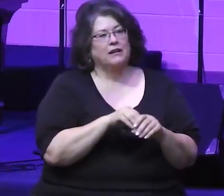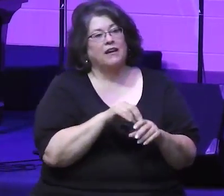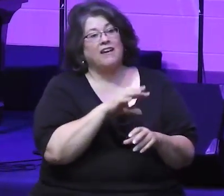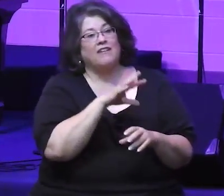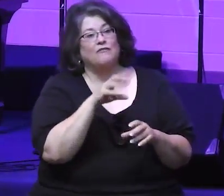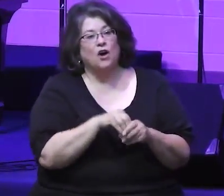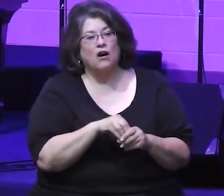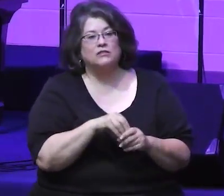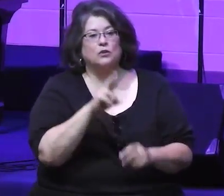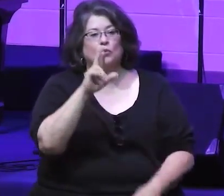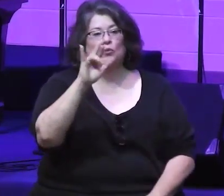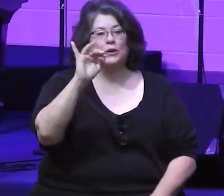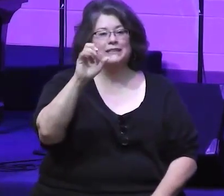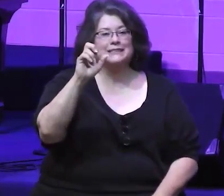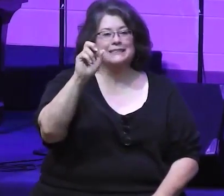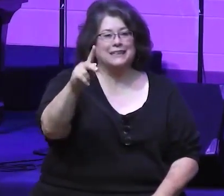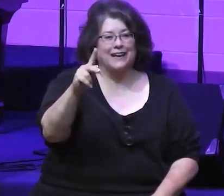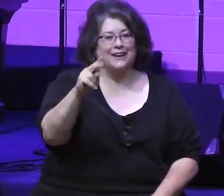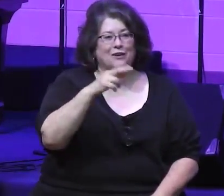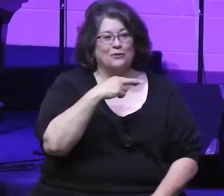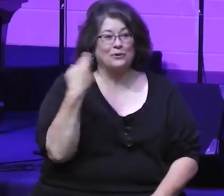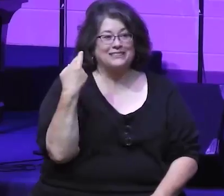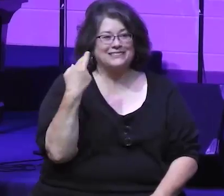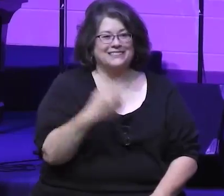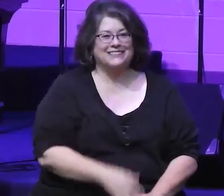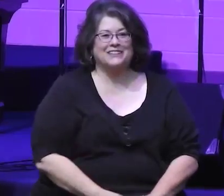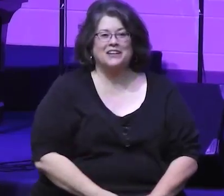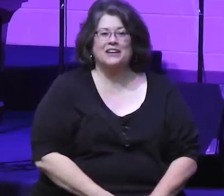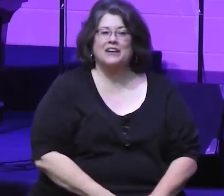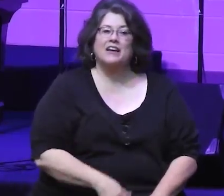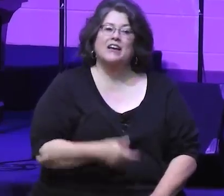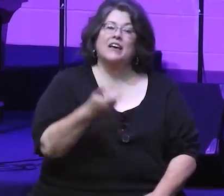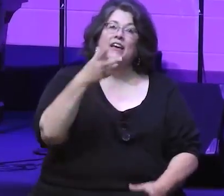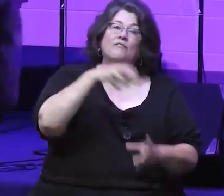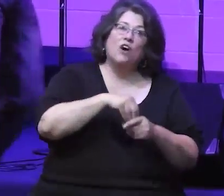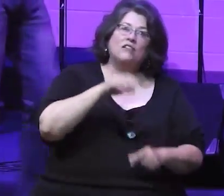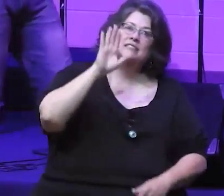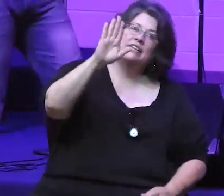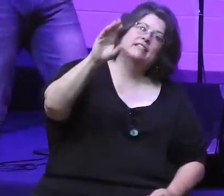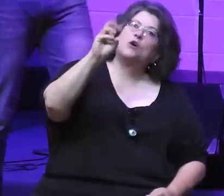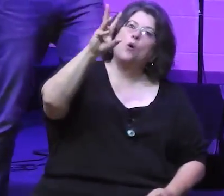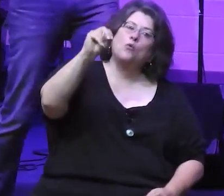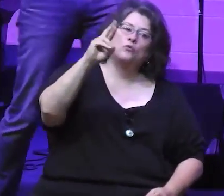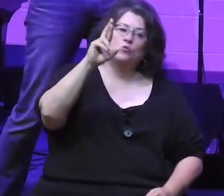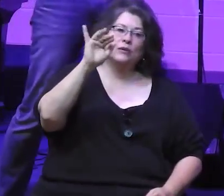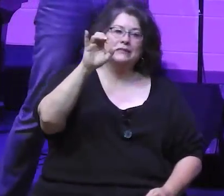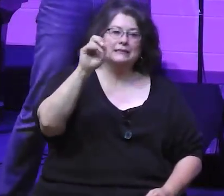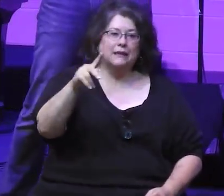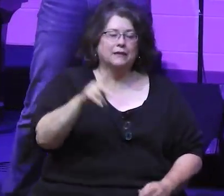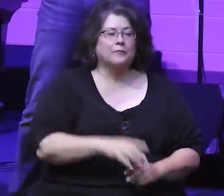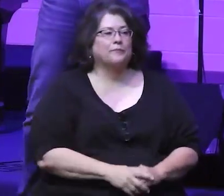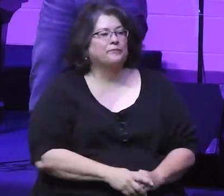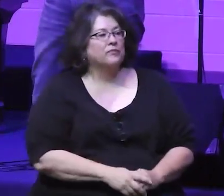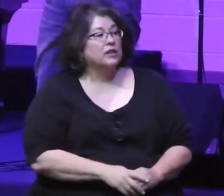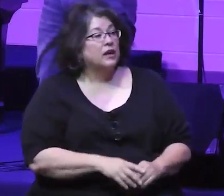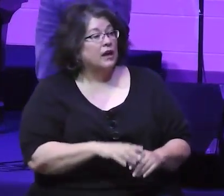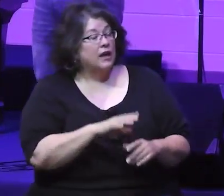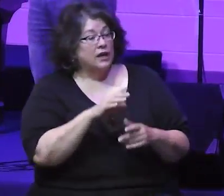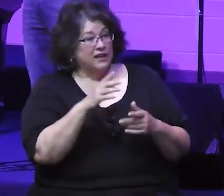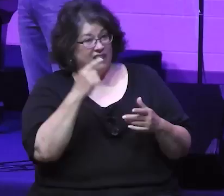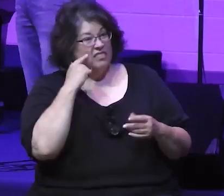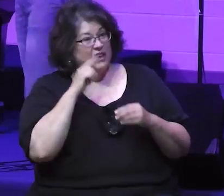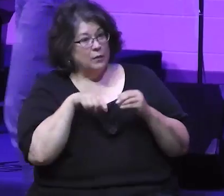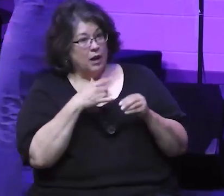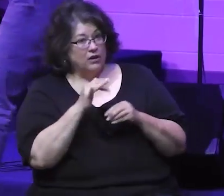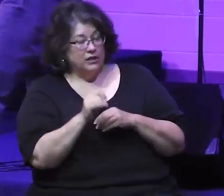in quotes. It involves God's risk, his own risk. Think about it this way. If you've ever been in any work environment in which delegation